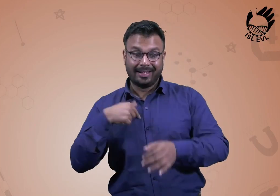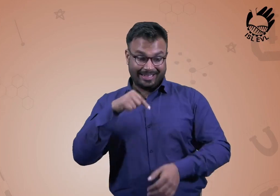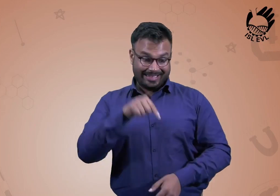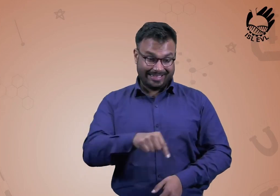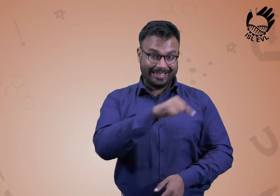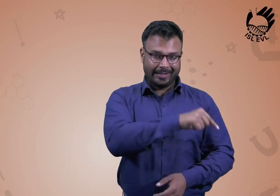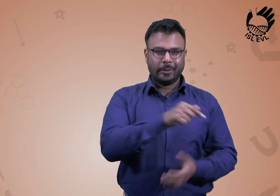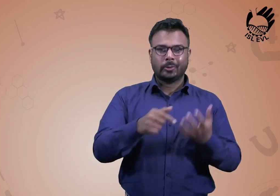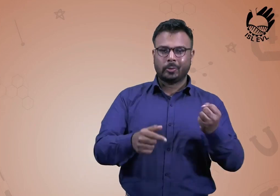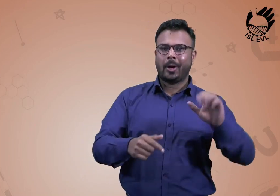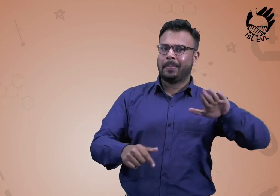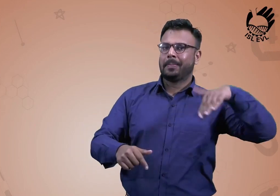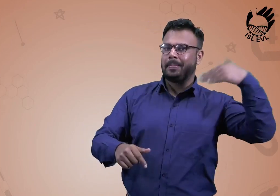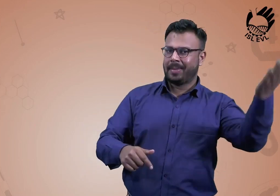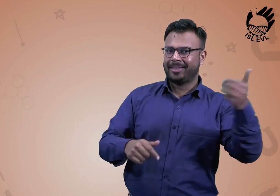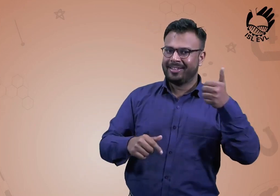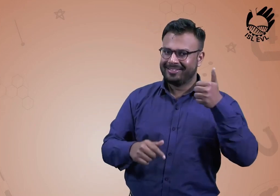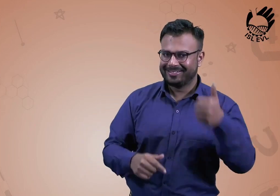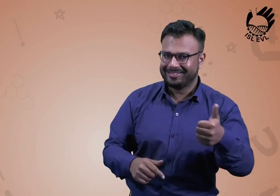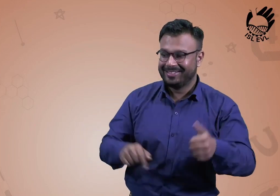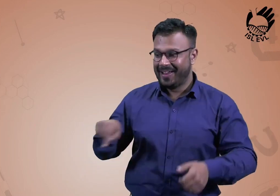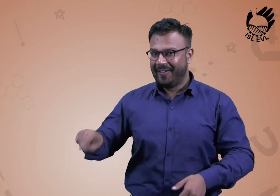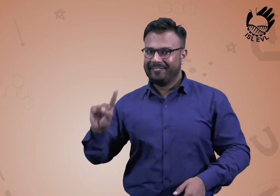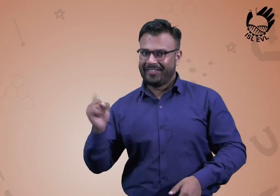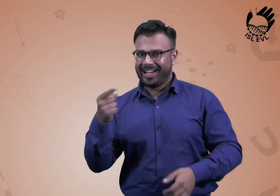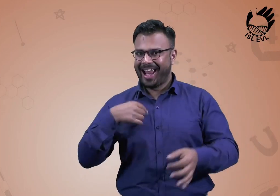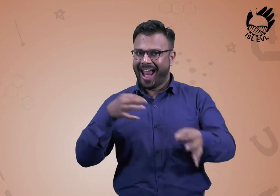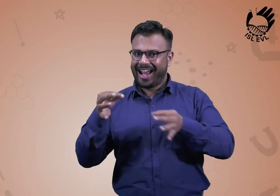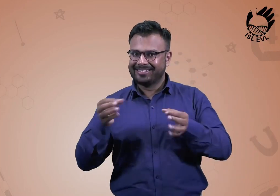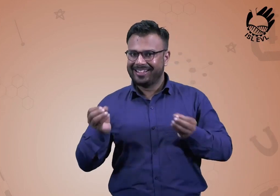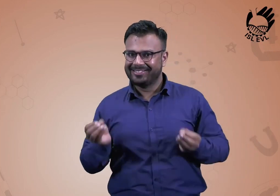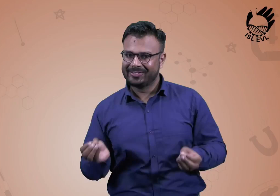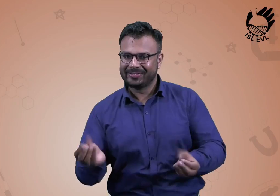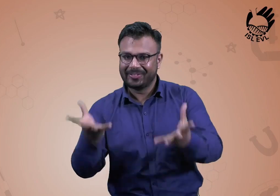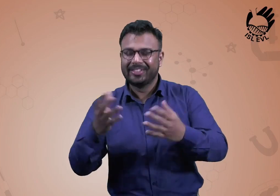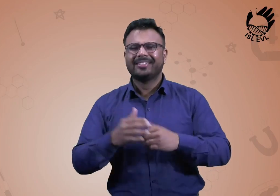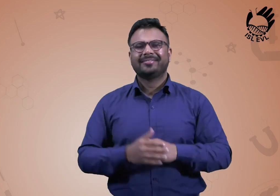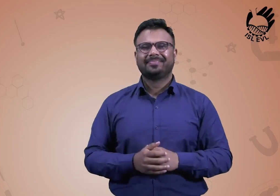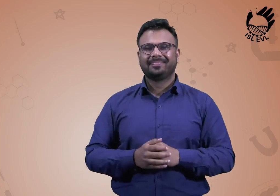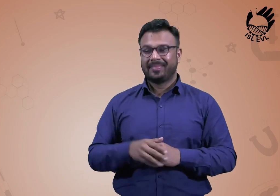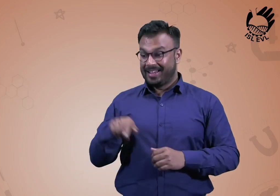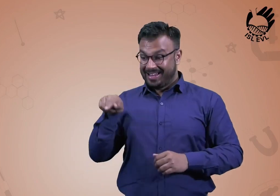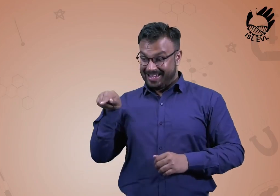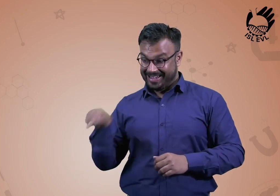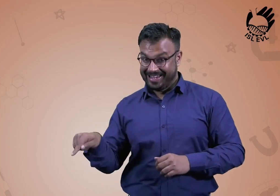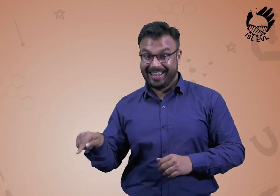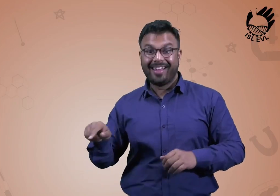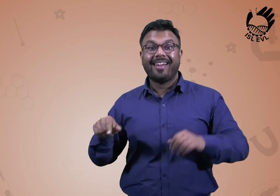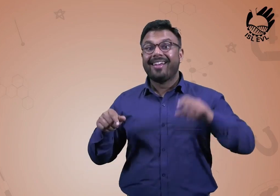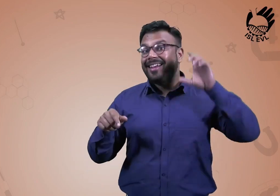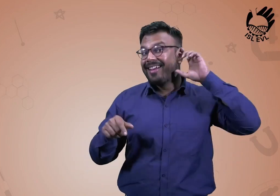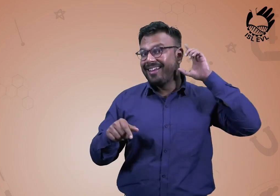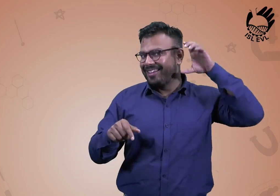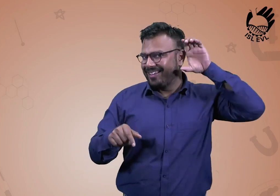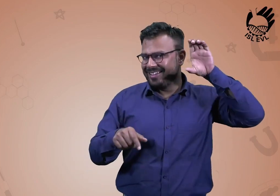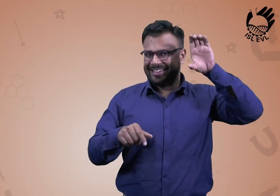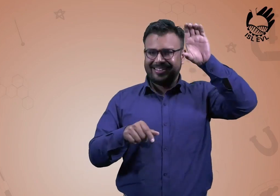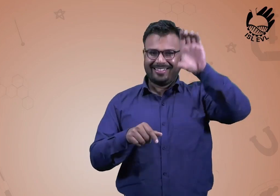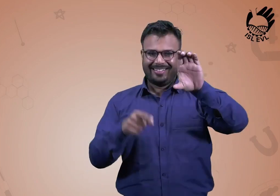the outer ear, then the middle ear, and finally, the inner